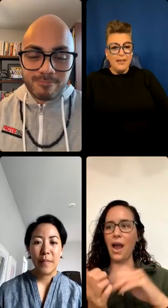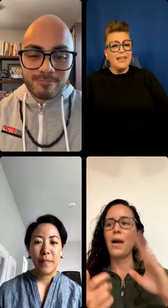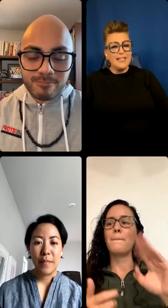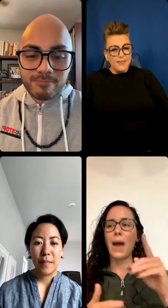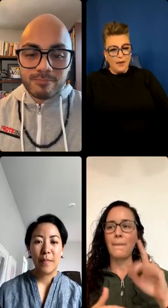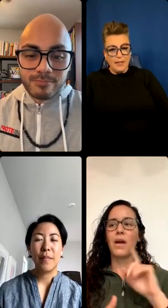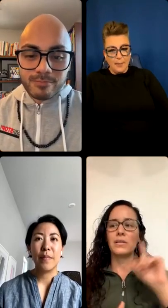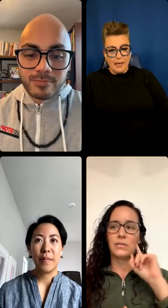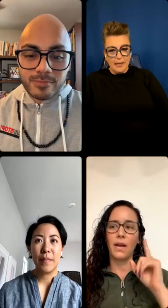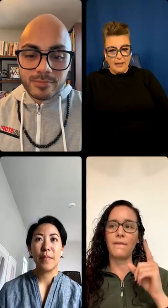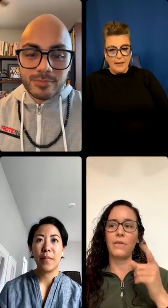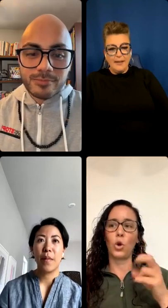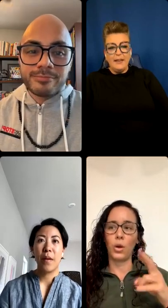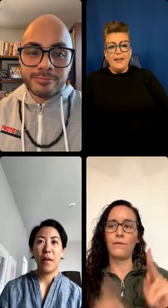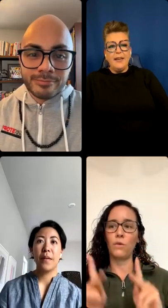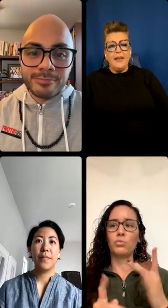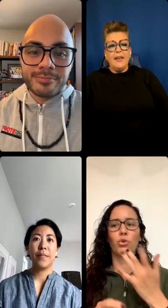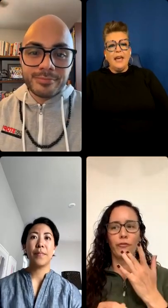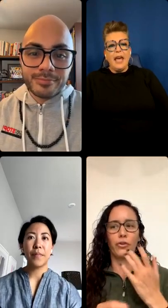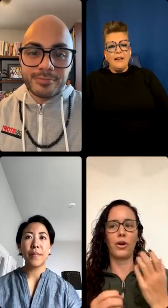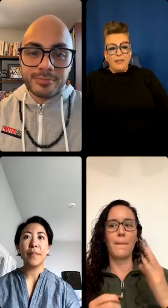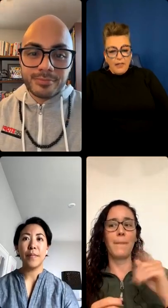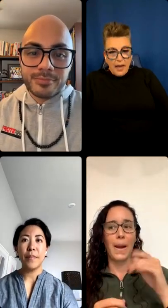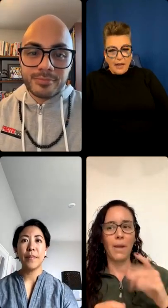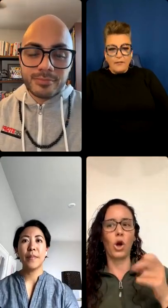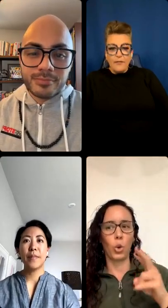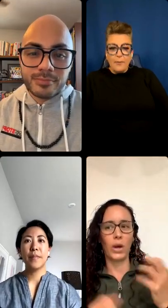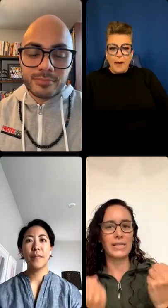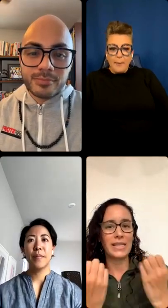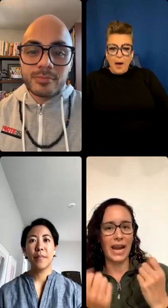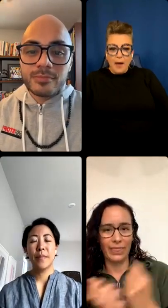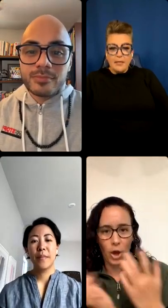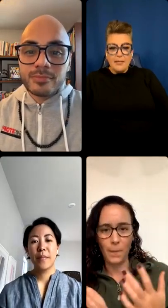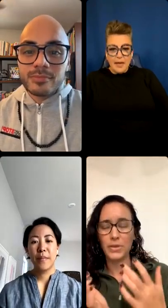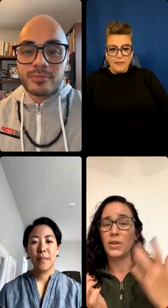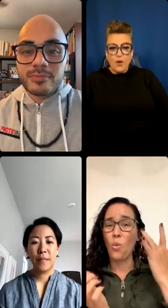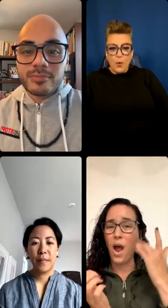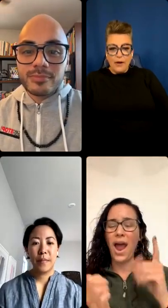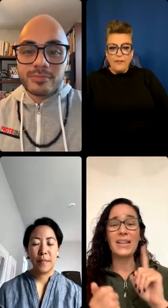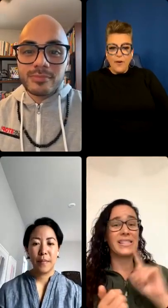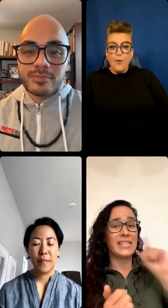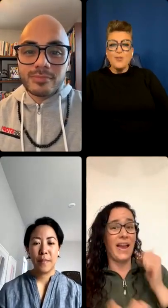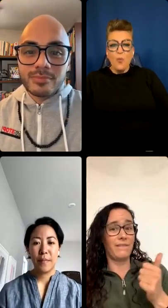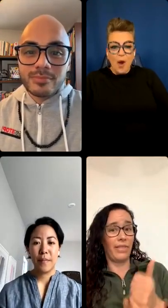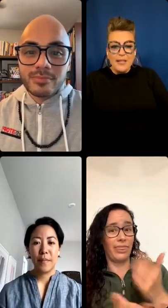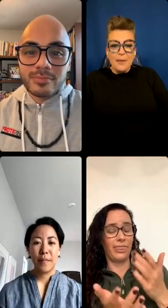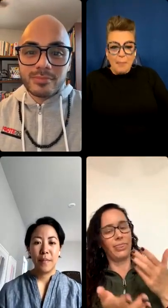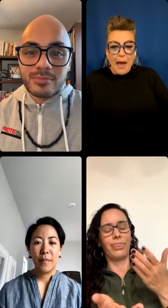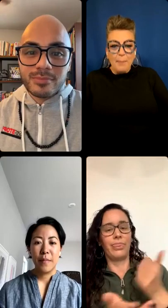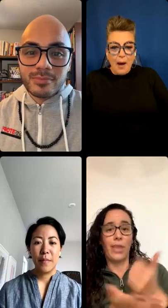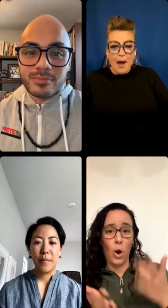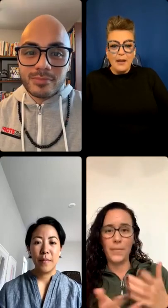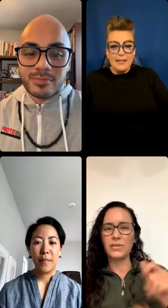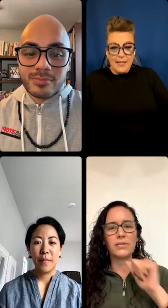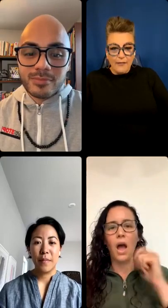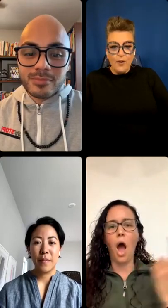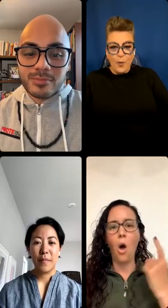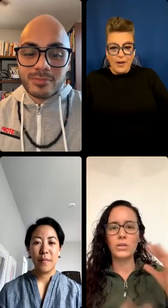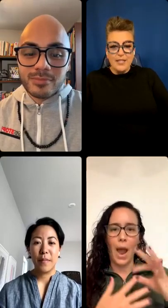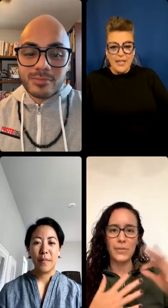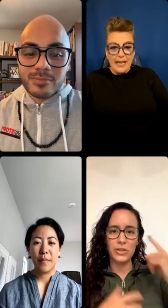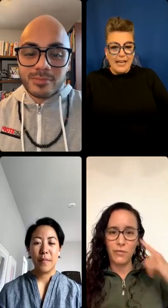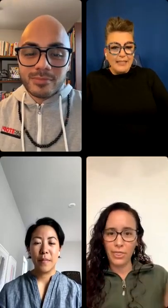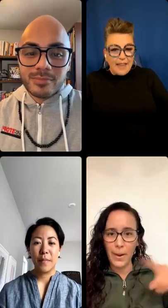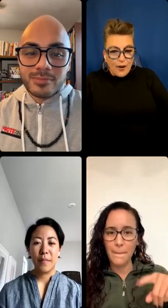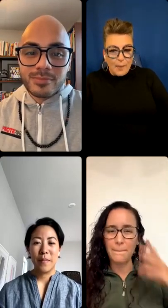general is very limited. And then for BIPOC, deaf, queer folks wanted BIPOC, deaf,